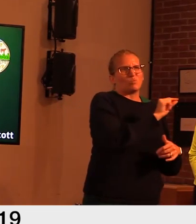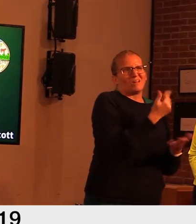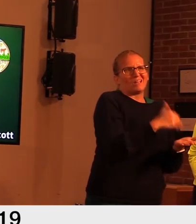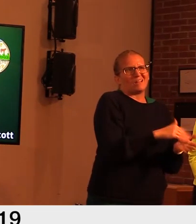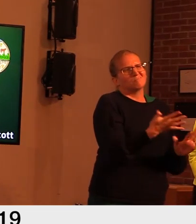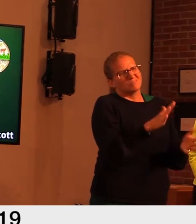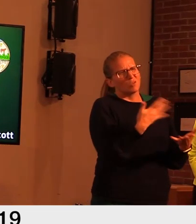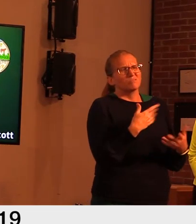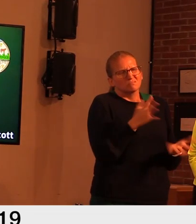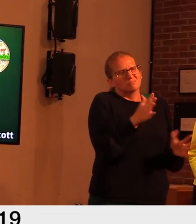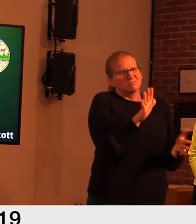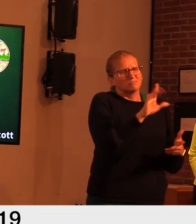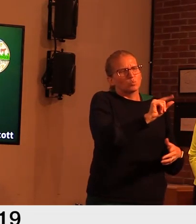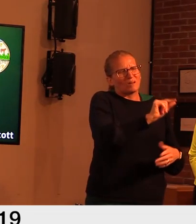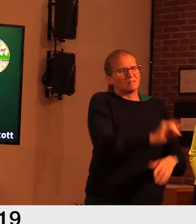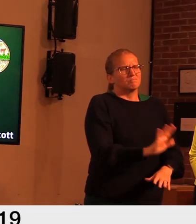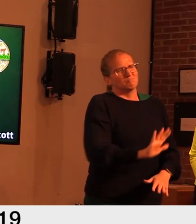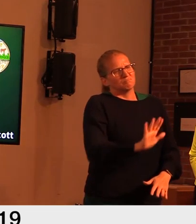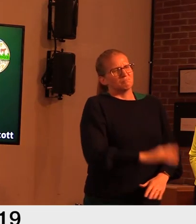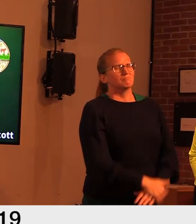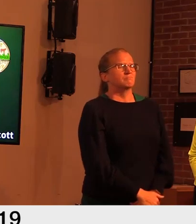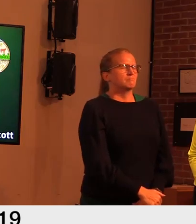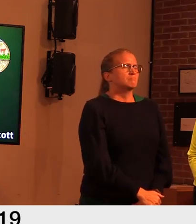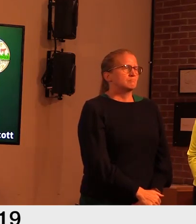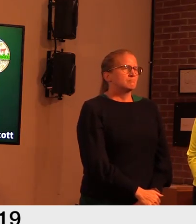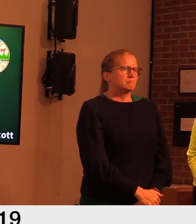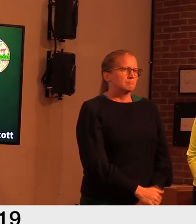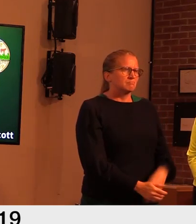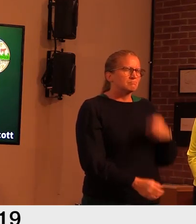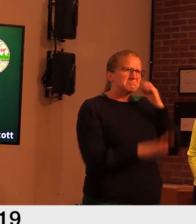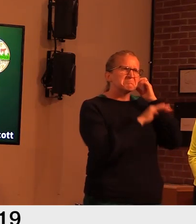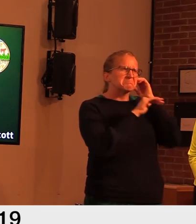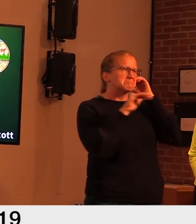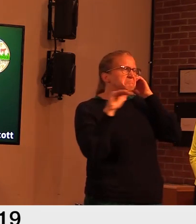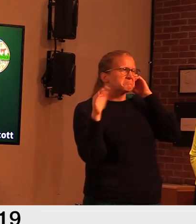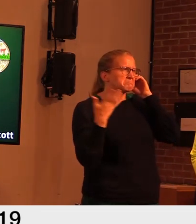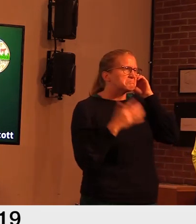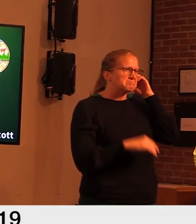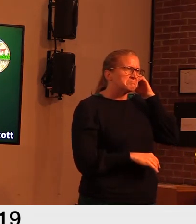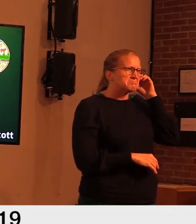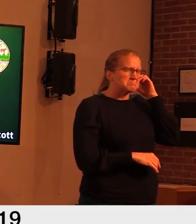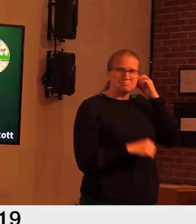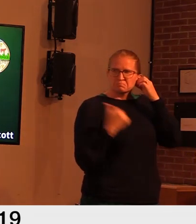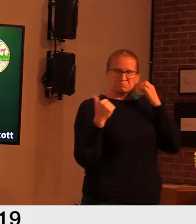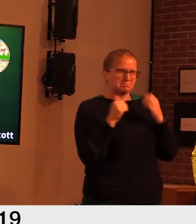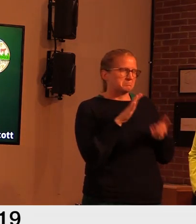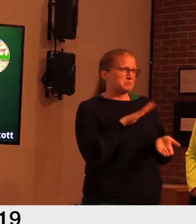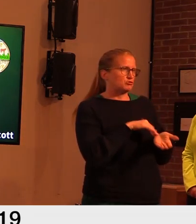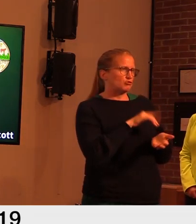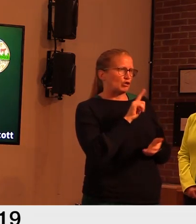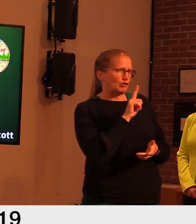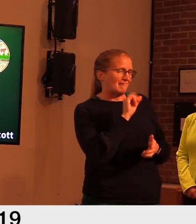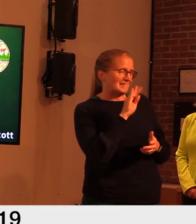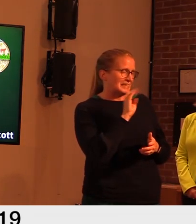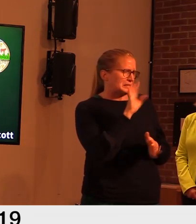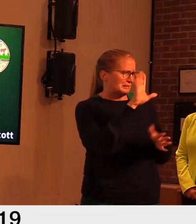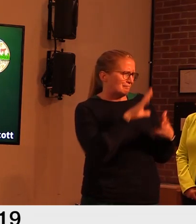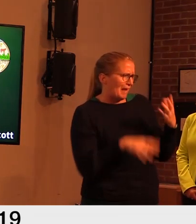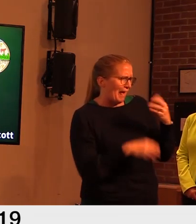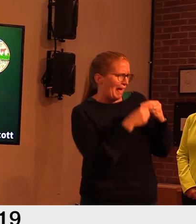out the outbreak cases, we're back down to under 20. So it seems like the cases have been relatively flat when you pull those out over the